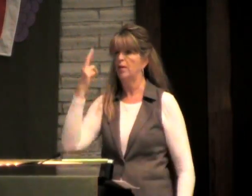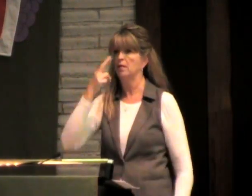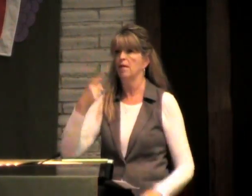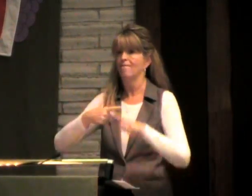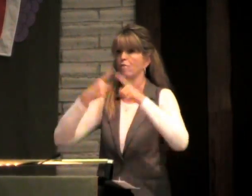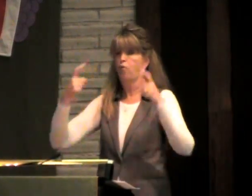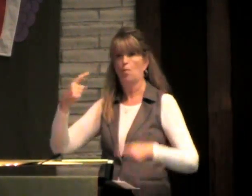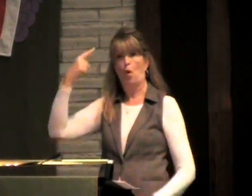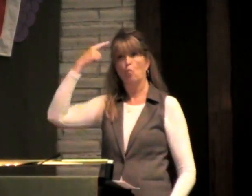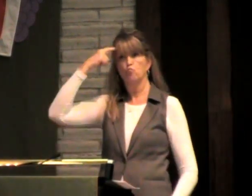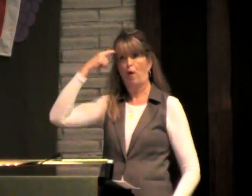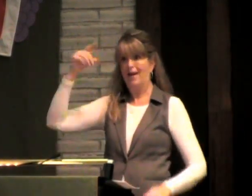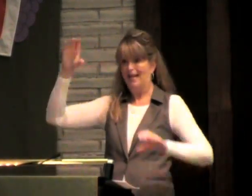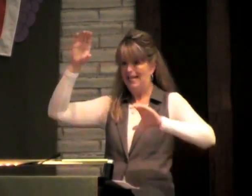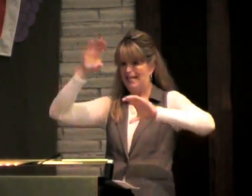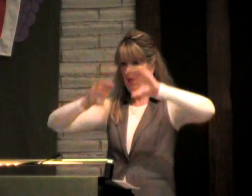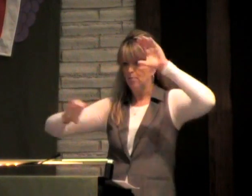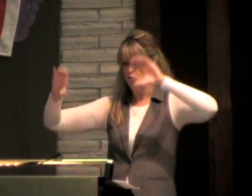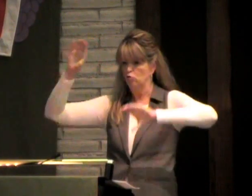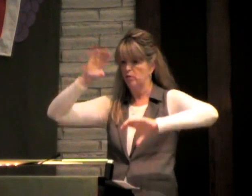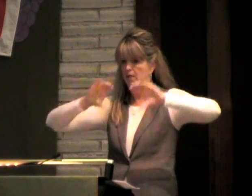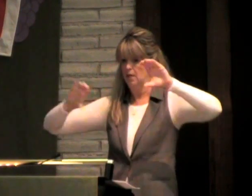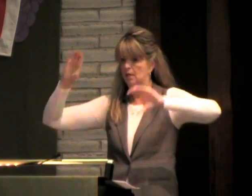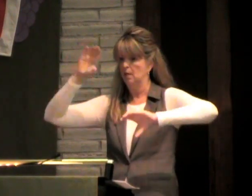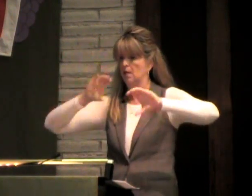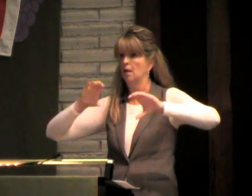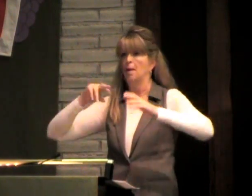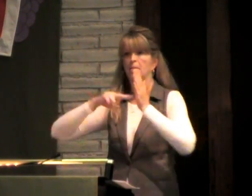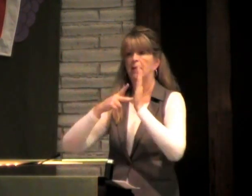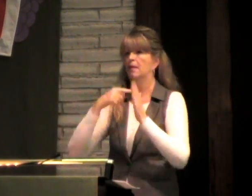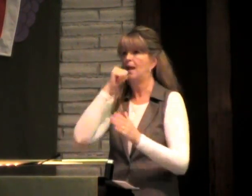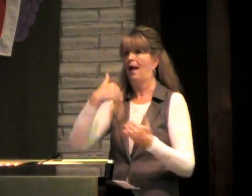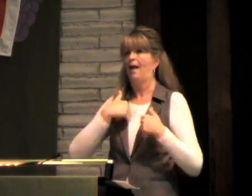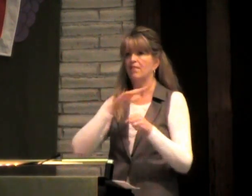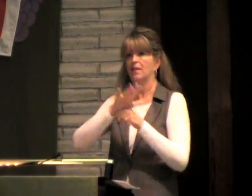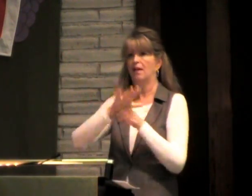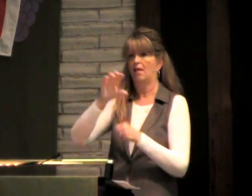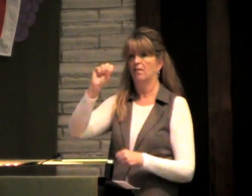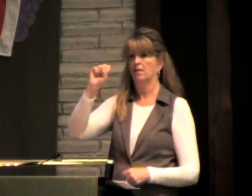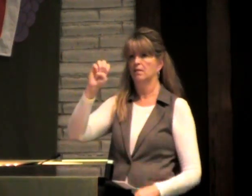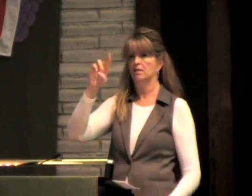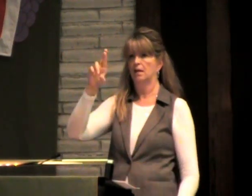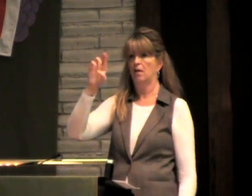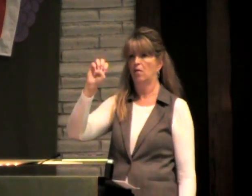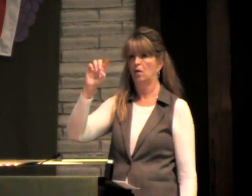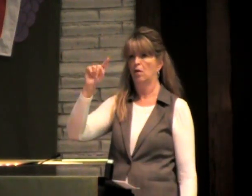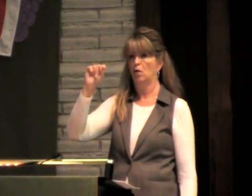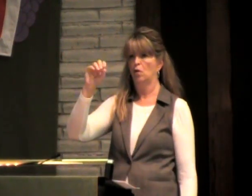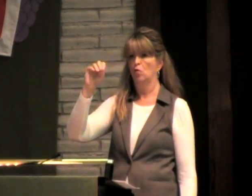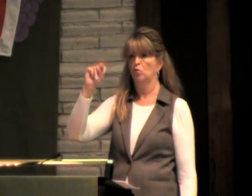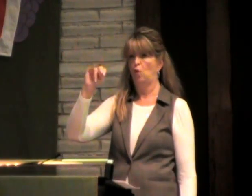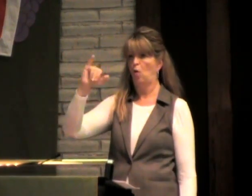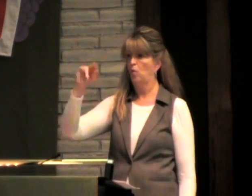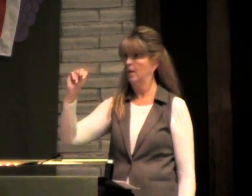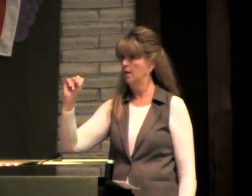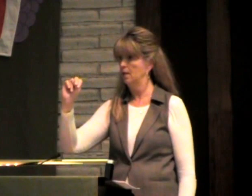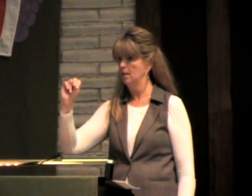there are biological reasons too. It has to do with brain chemistry. Sometimes we don't have enough